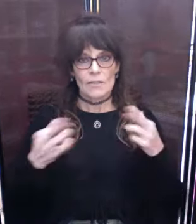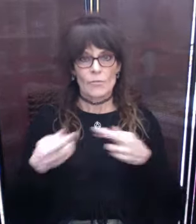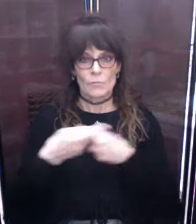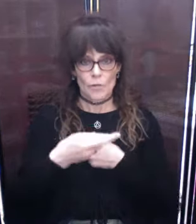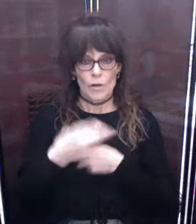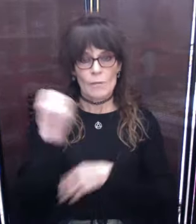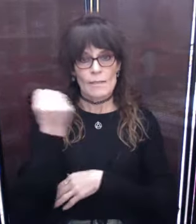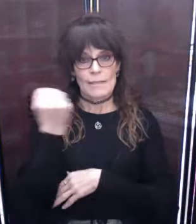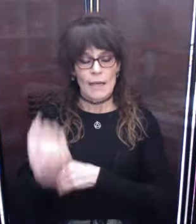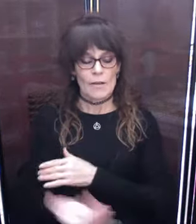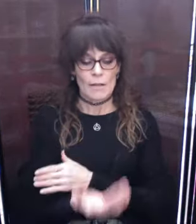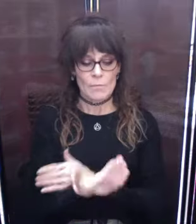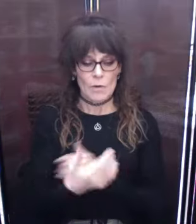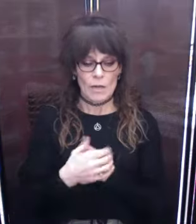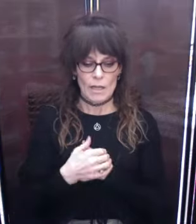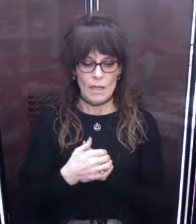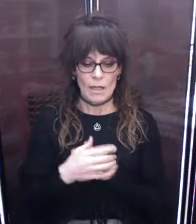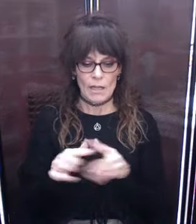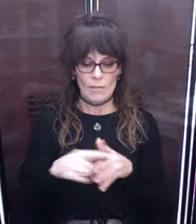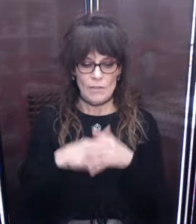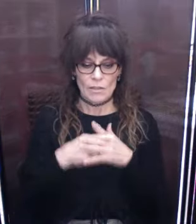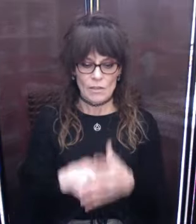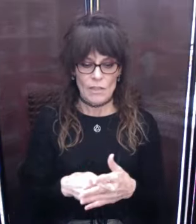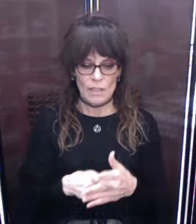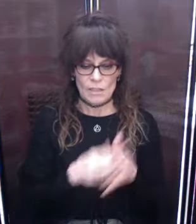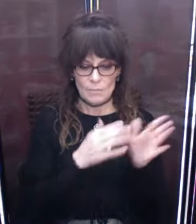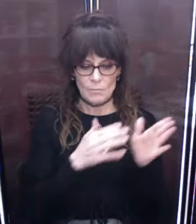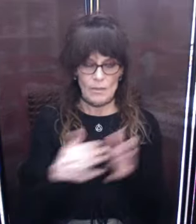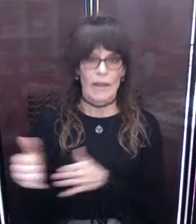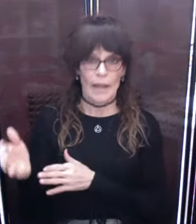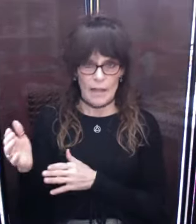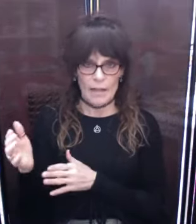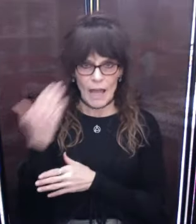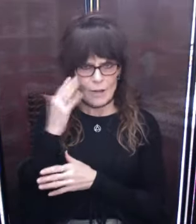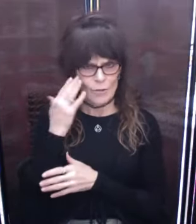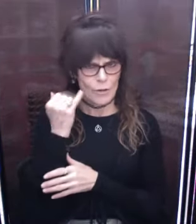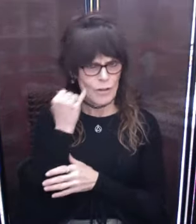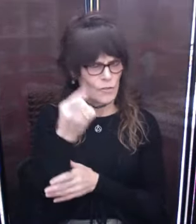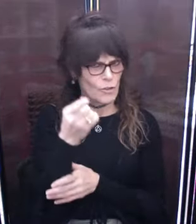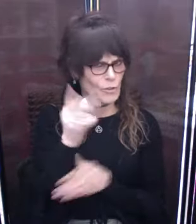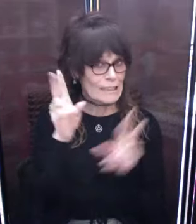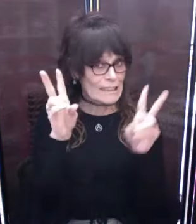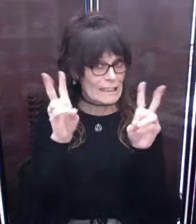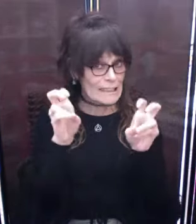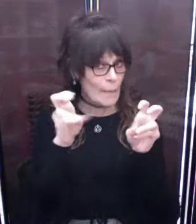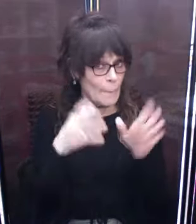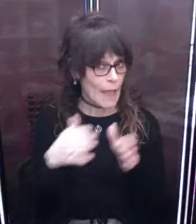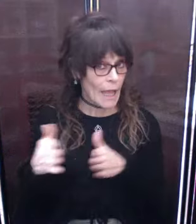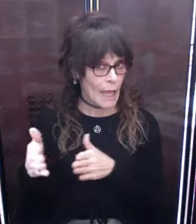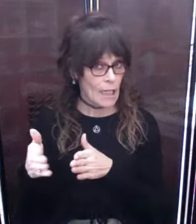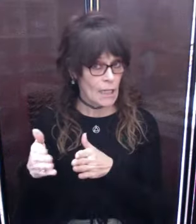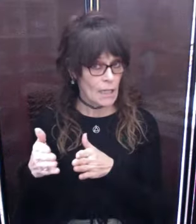and and I was starting to go through the plan. I don't know if you guys ever had the plan of, okay, my life's a